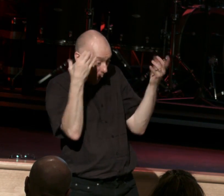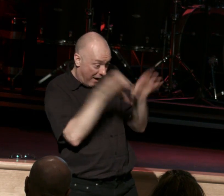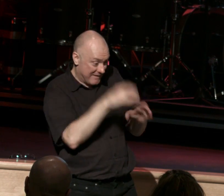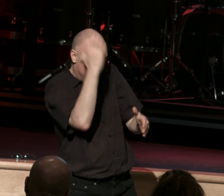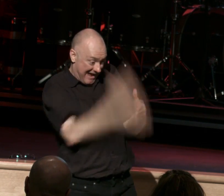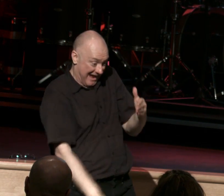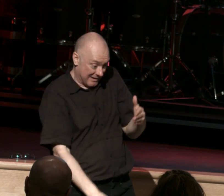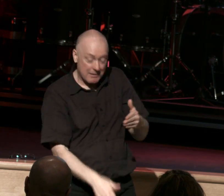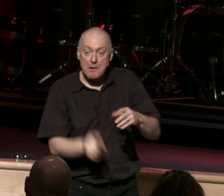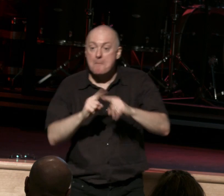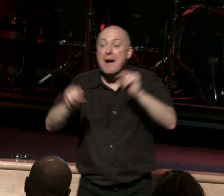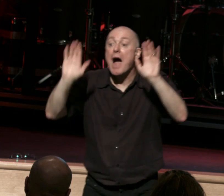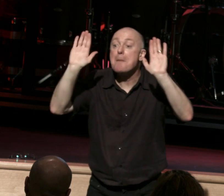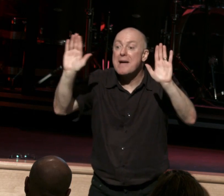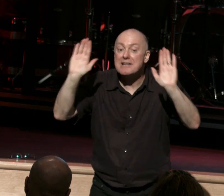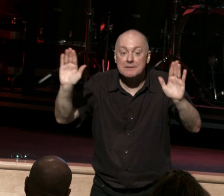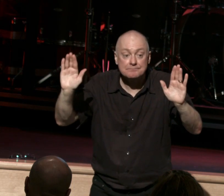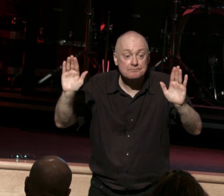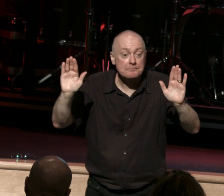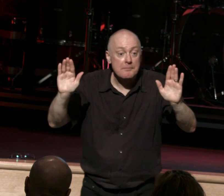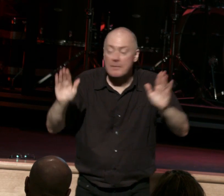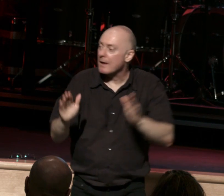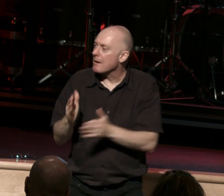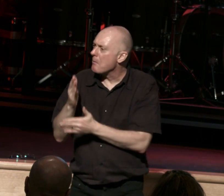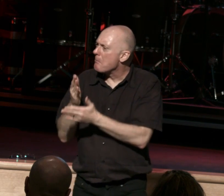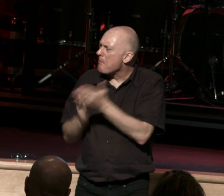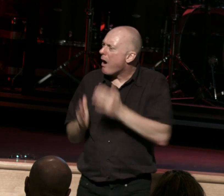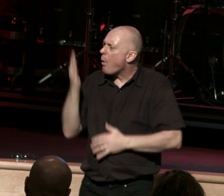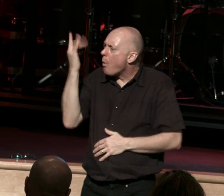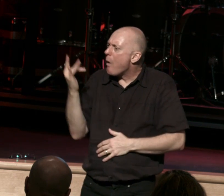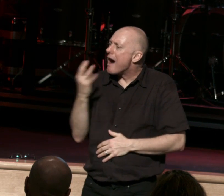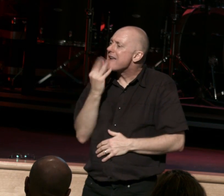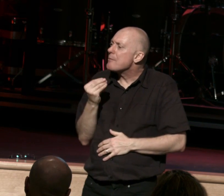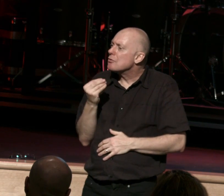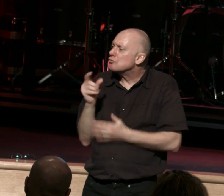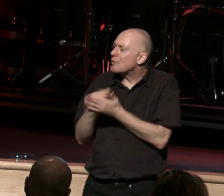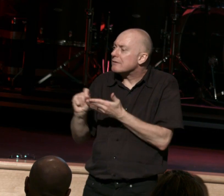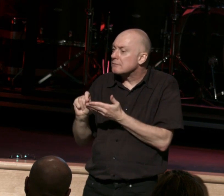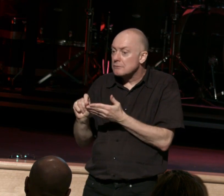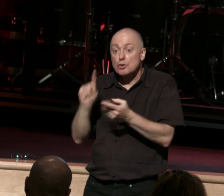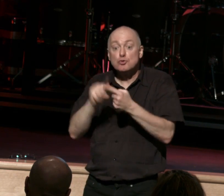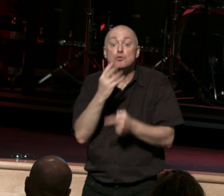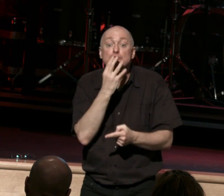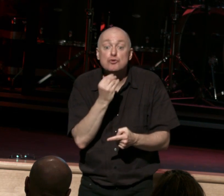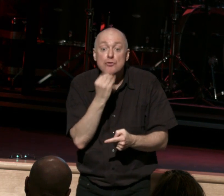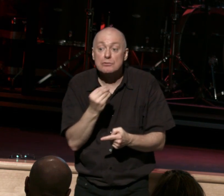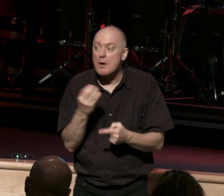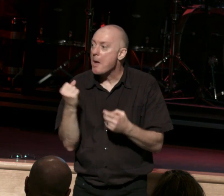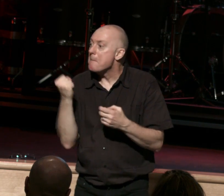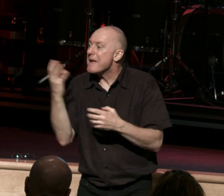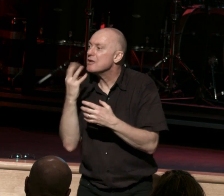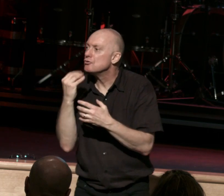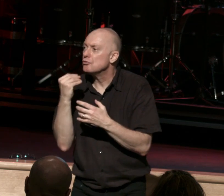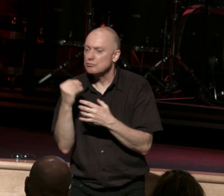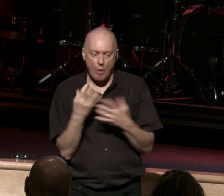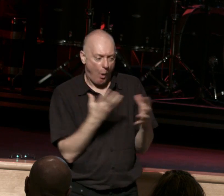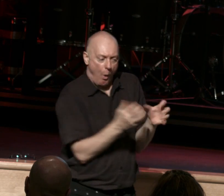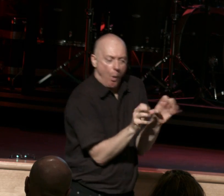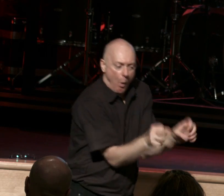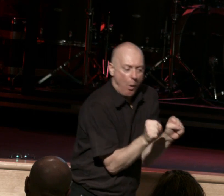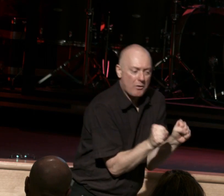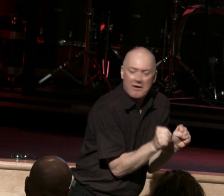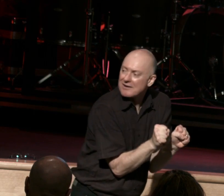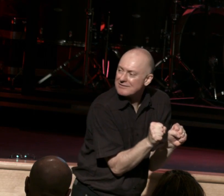old covenant. But amazingly, you need to know this, part of why Hebrews was written, it was written to Jews that were desperately trying to hold on